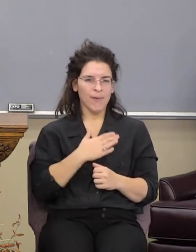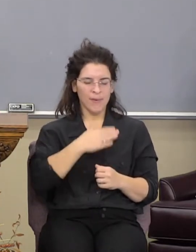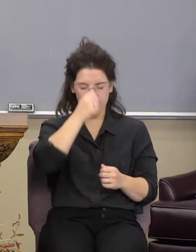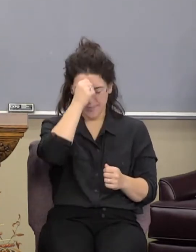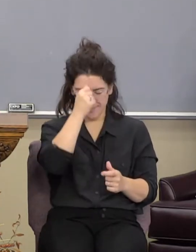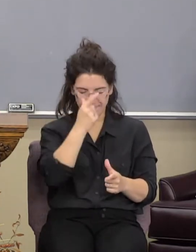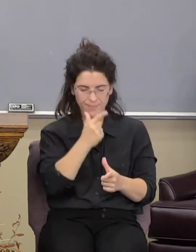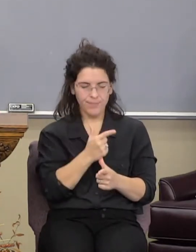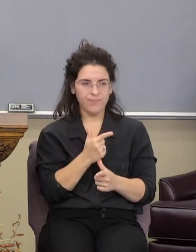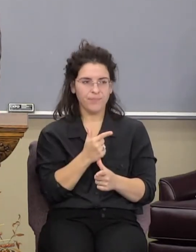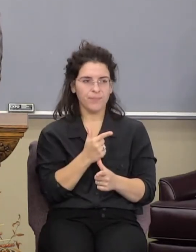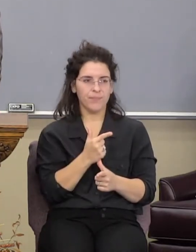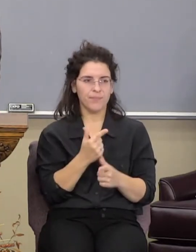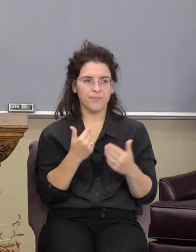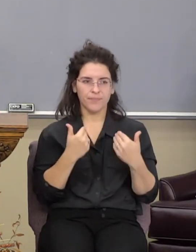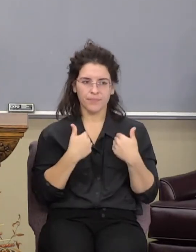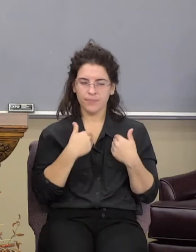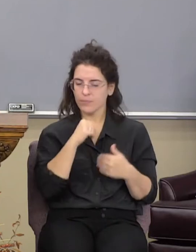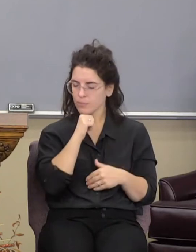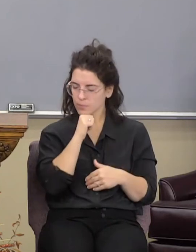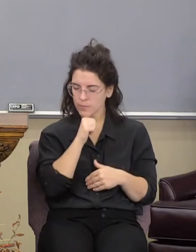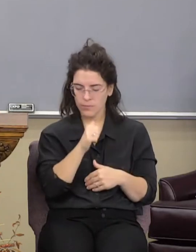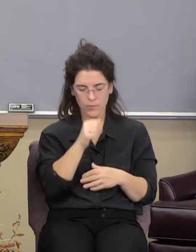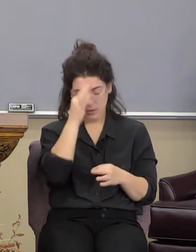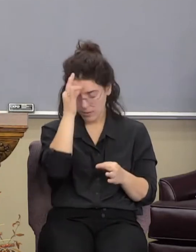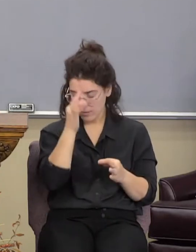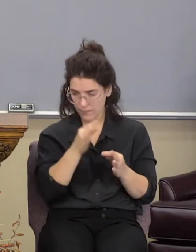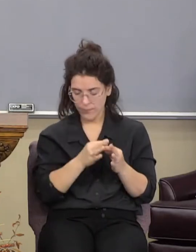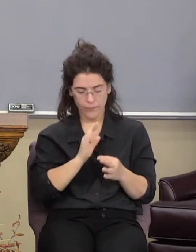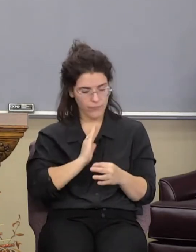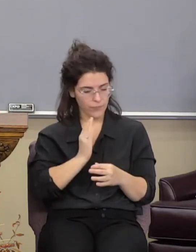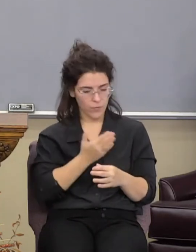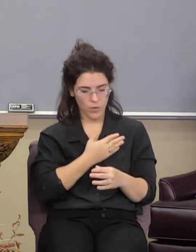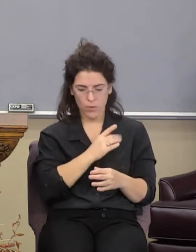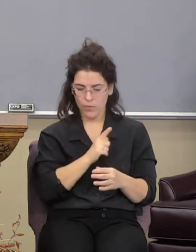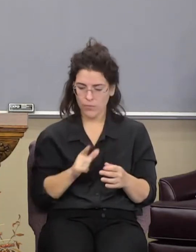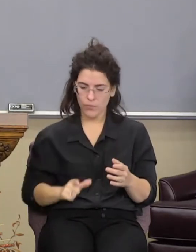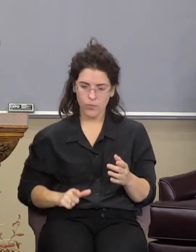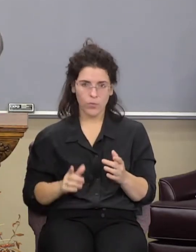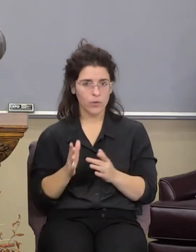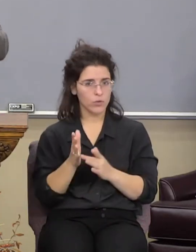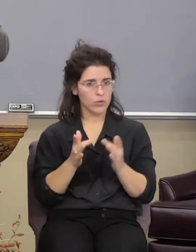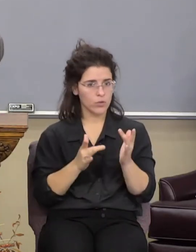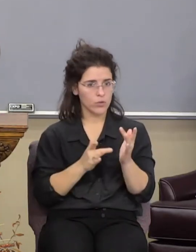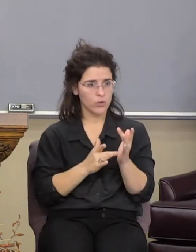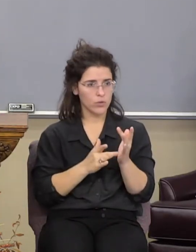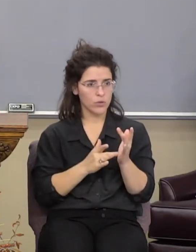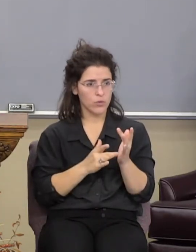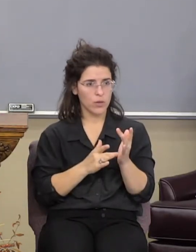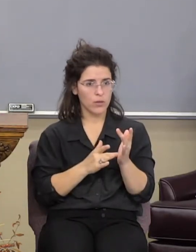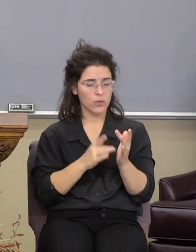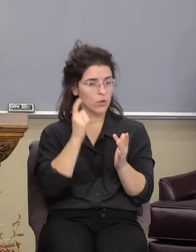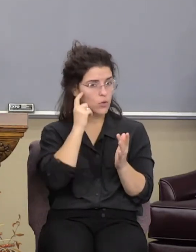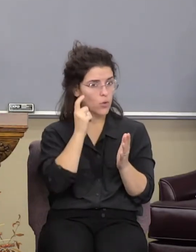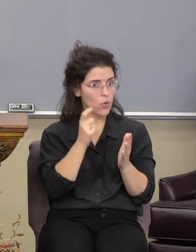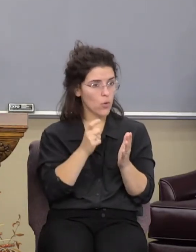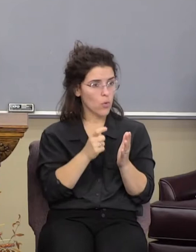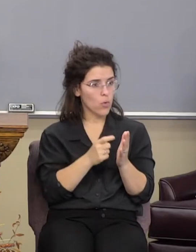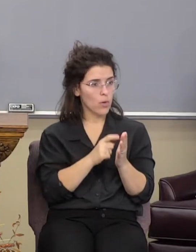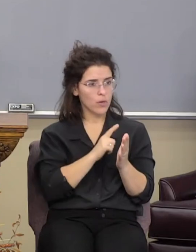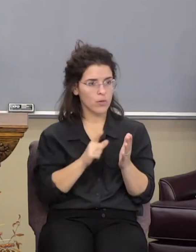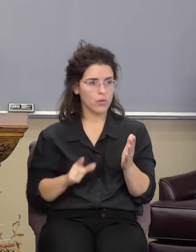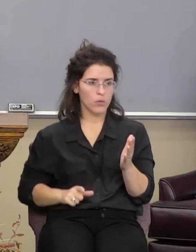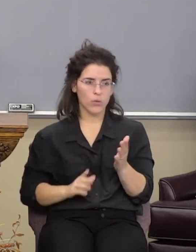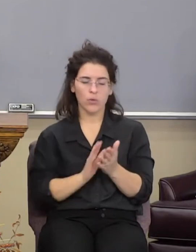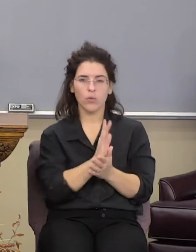brethren, have not the faith of our Lord Jesus Christ, notice, the Lord of glory. Why is he